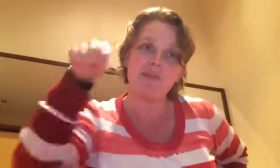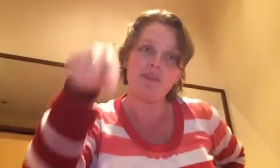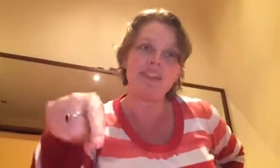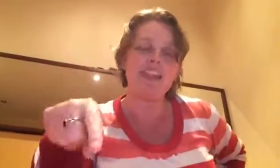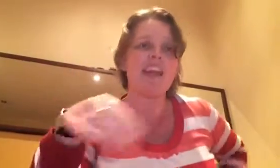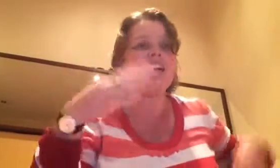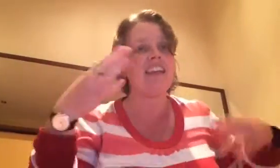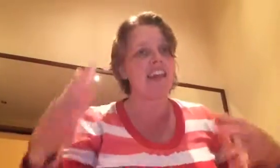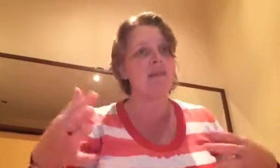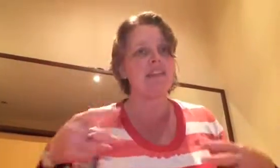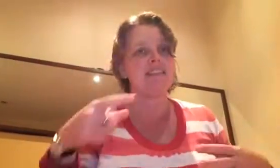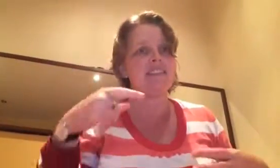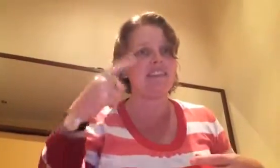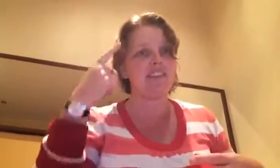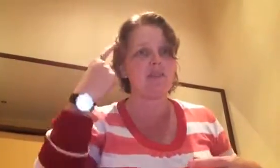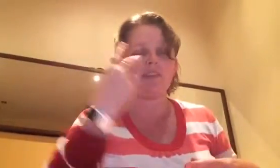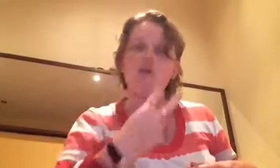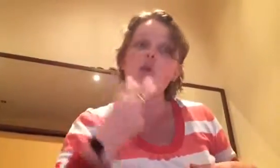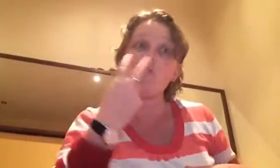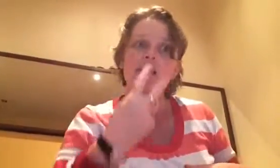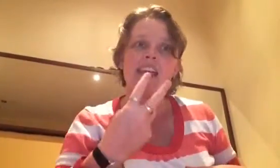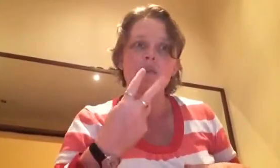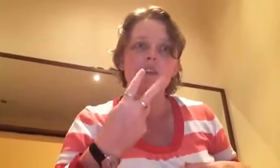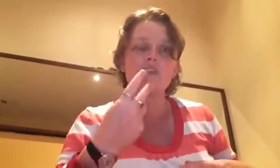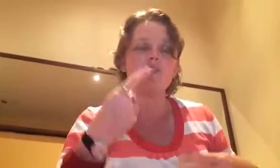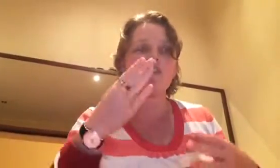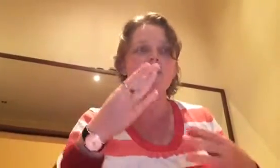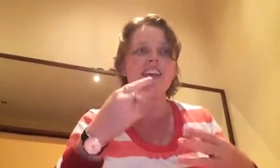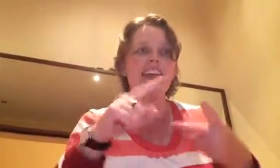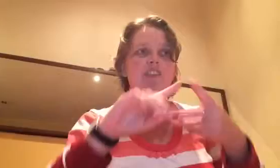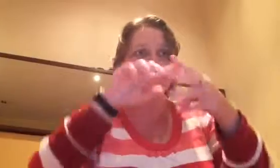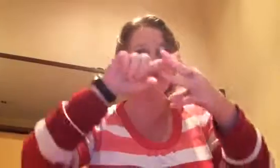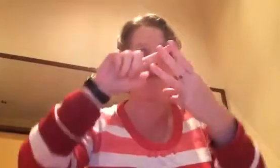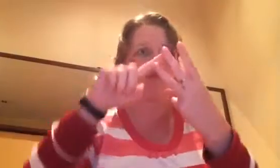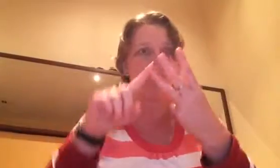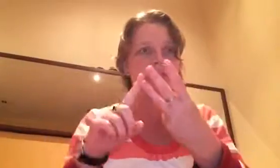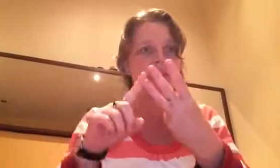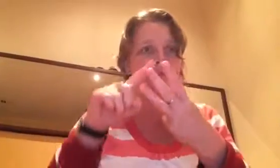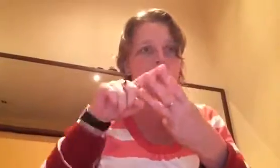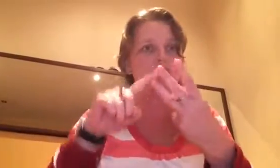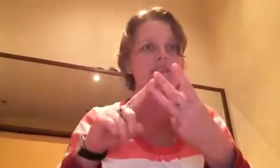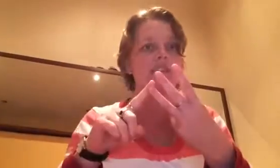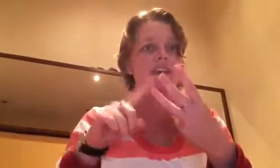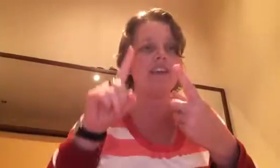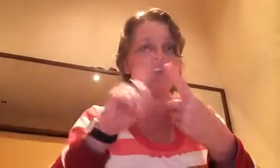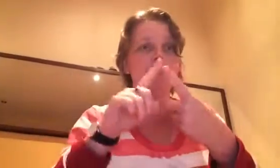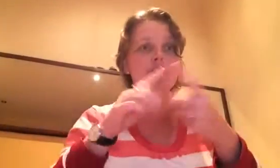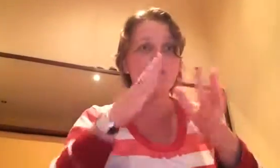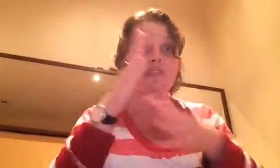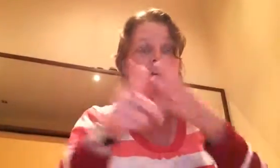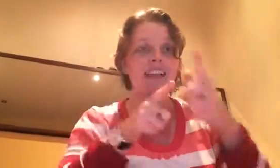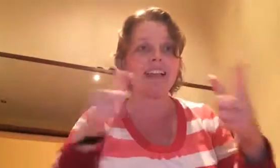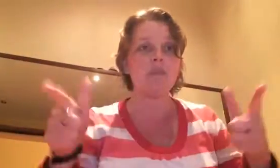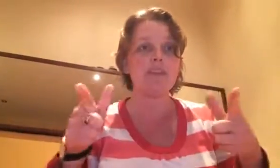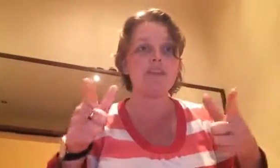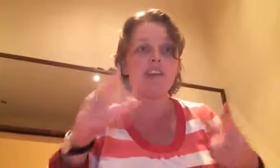point to cat, that means that they're doing the oral language. So you can actually do all 3 of those. You can do sign language, you